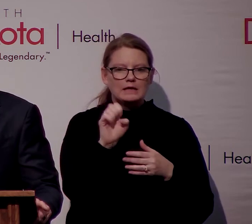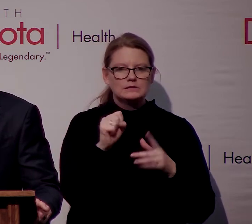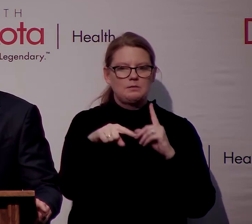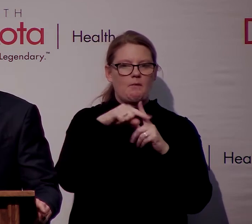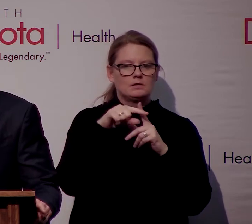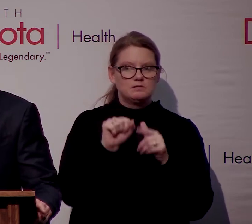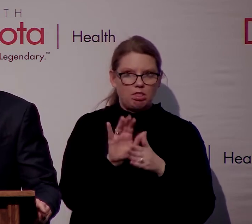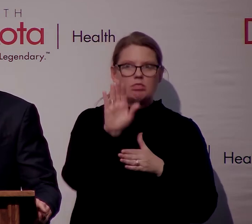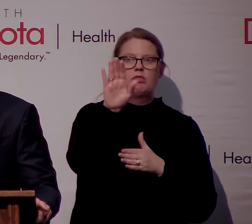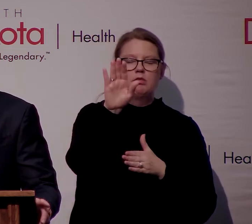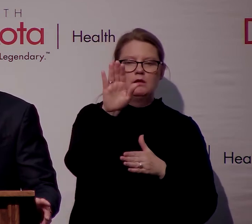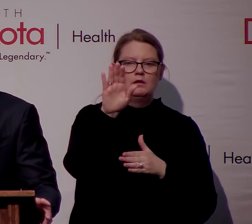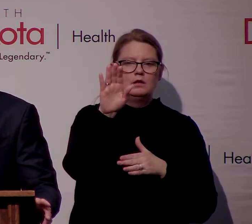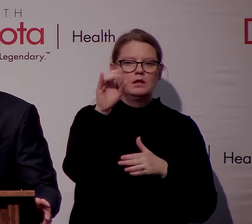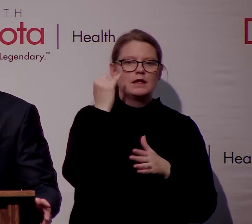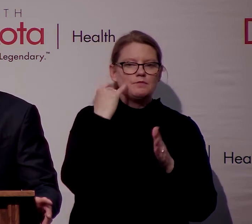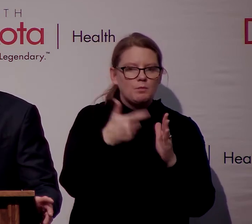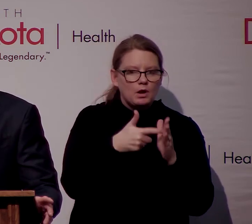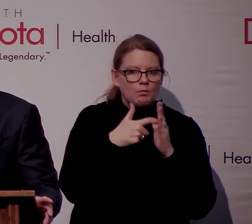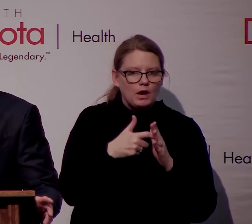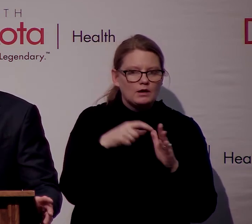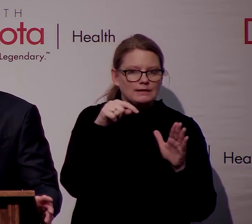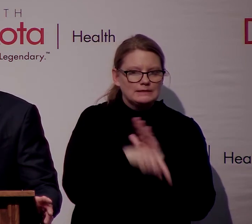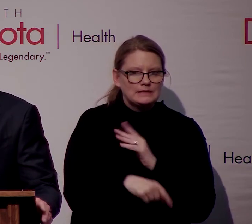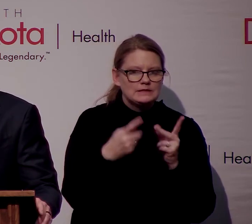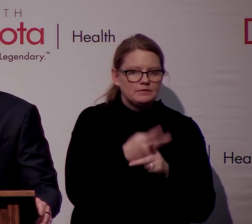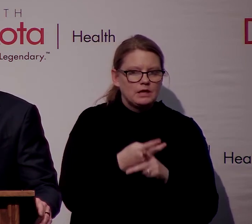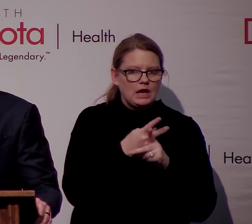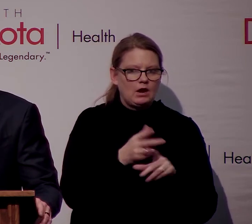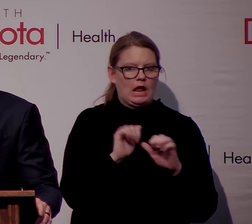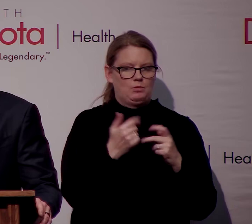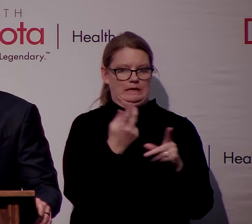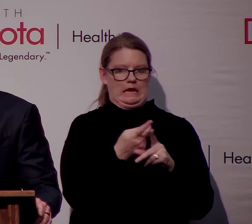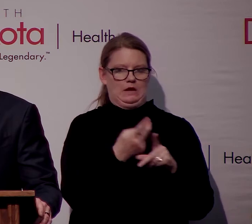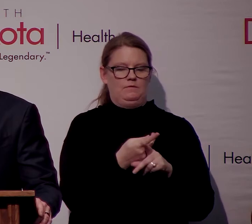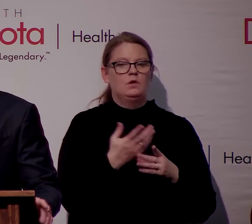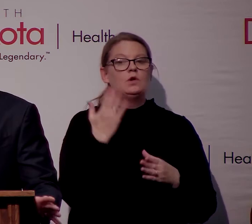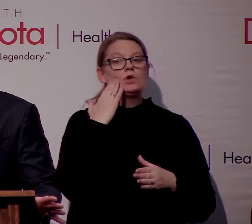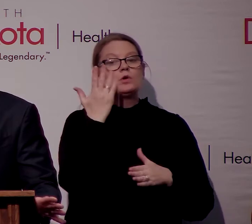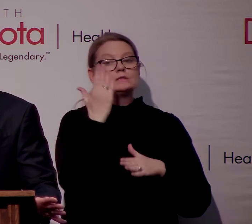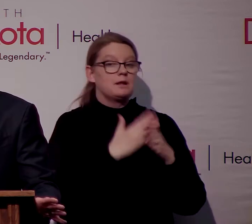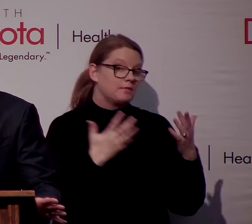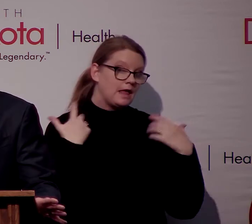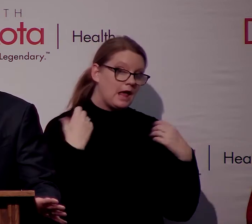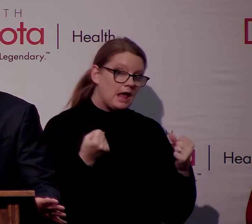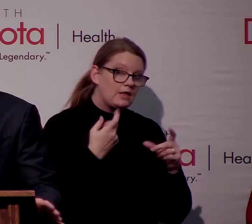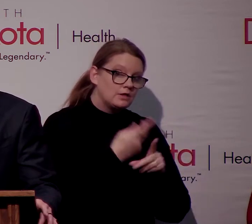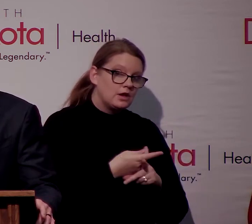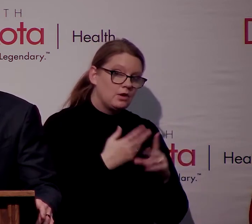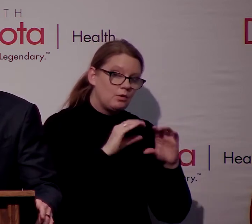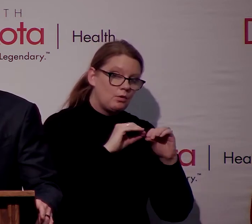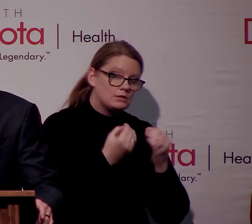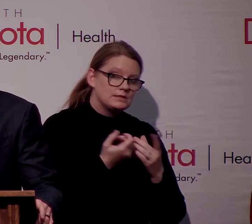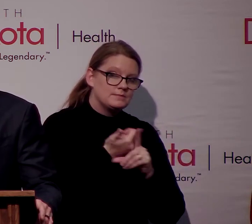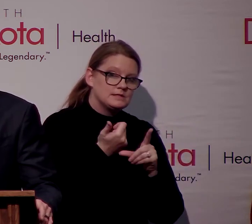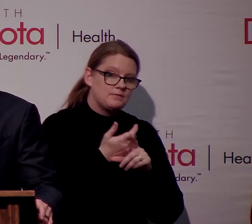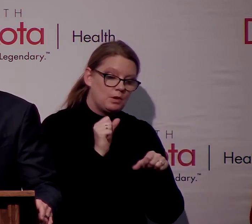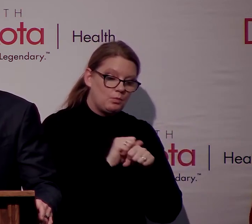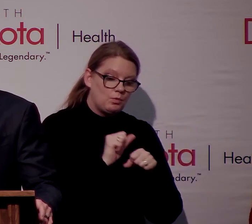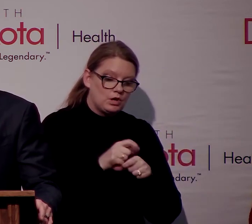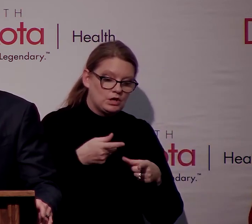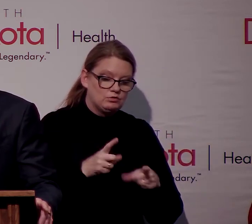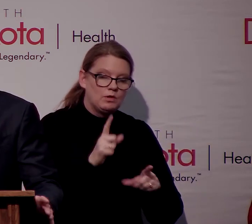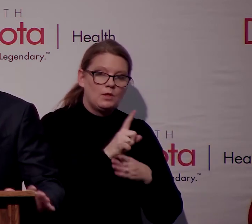that require intensive care. How can we handle that? We know that some of the health organizations have been working over the weekend, talking